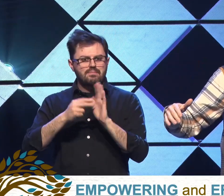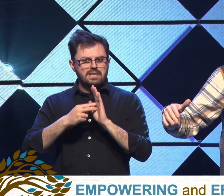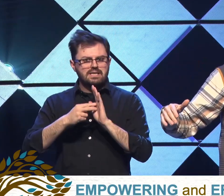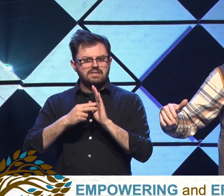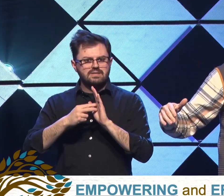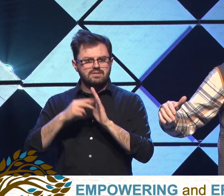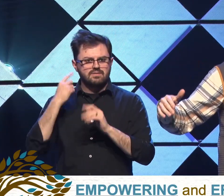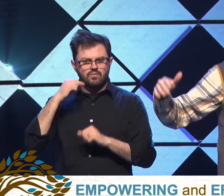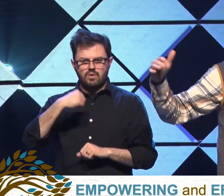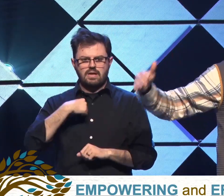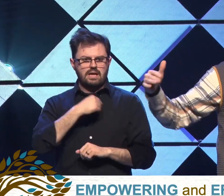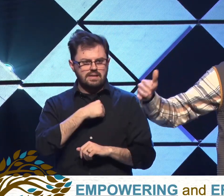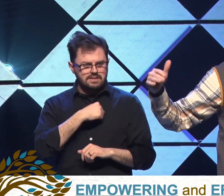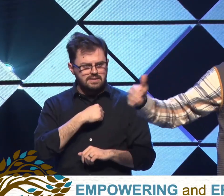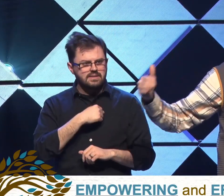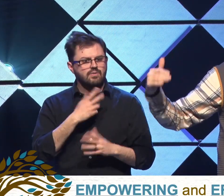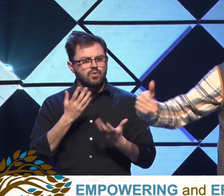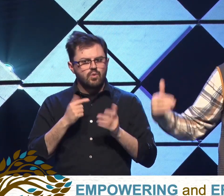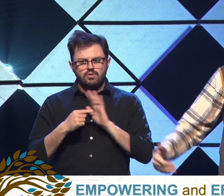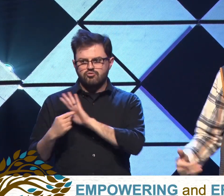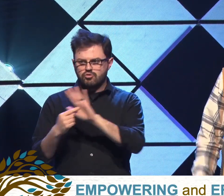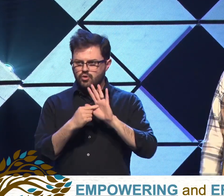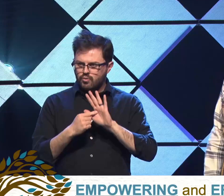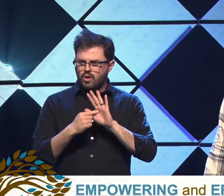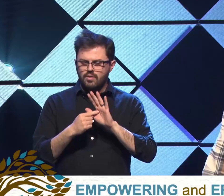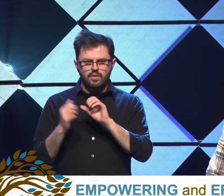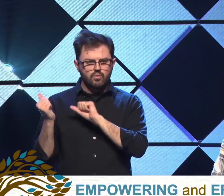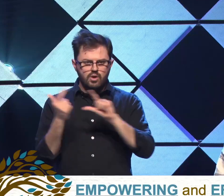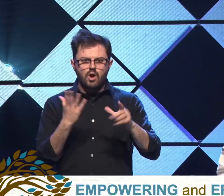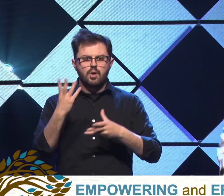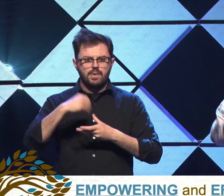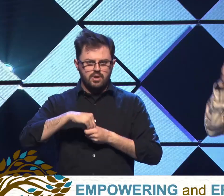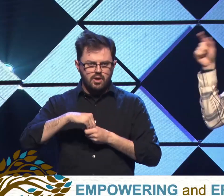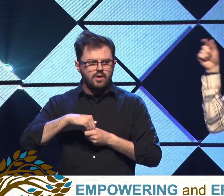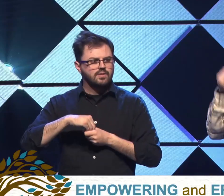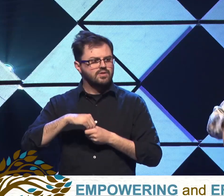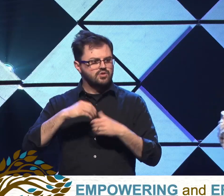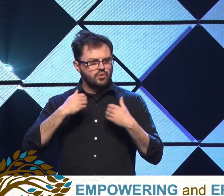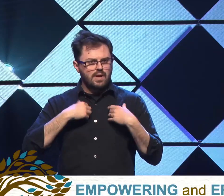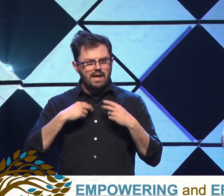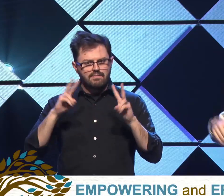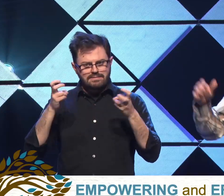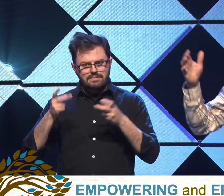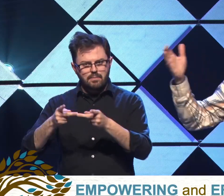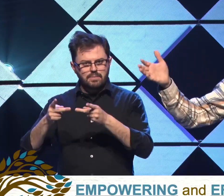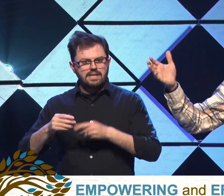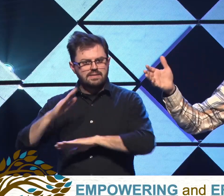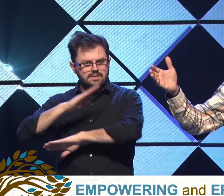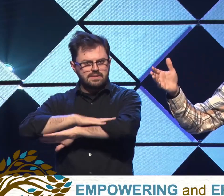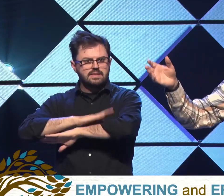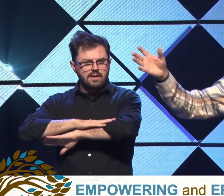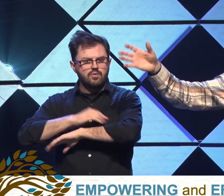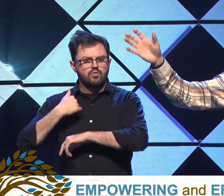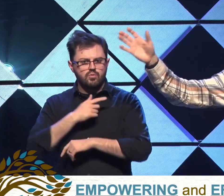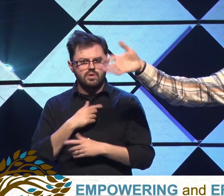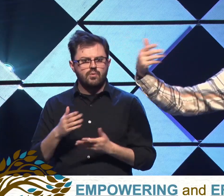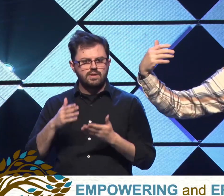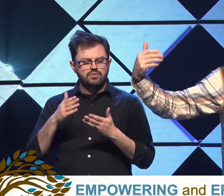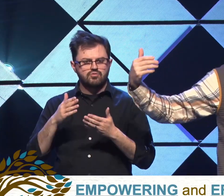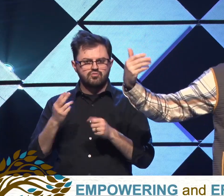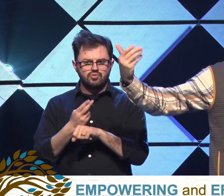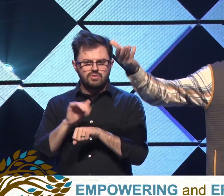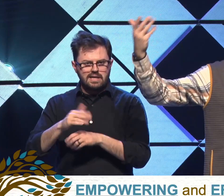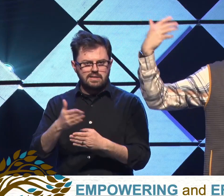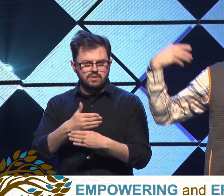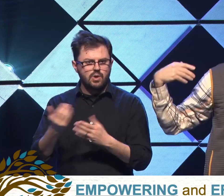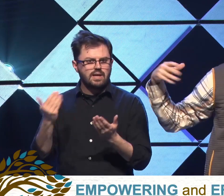belongs. That everyone has a place at this table. I love our song that we started with, that we're going to finish with, that says, love has a bigger table. And so everybody